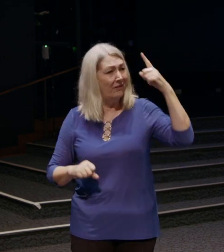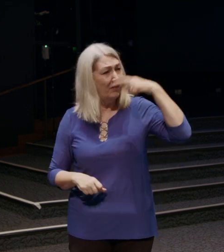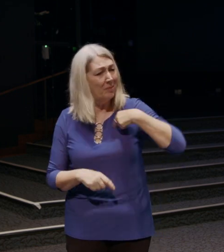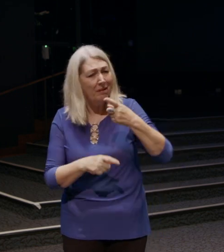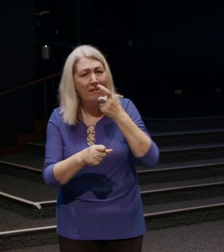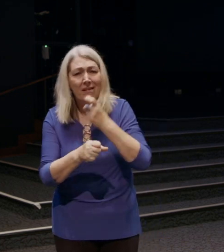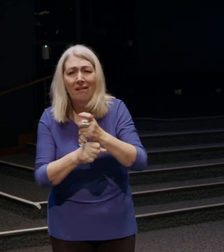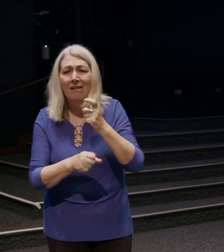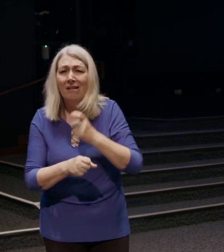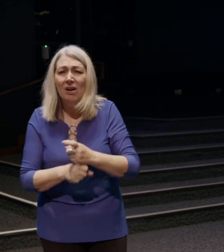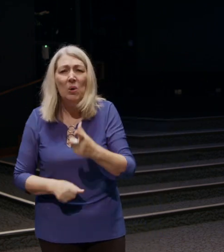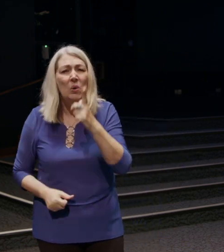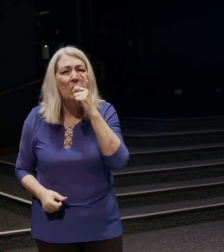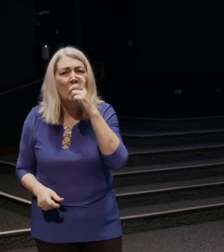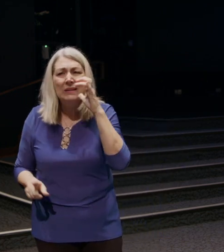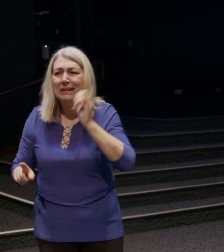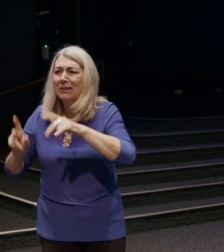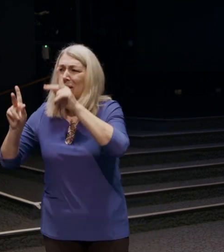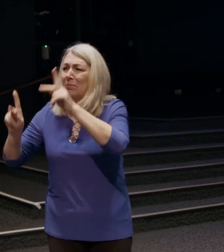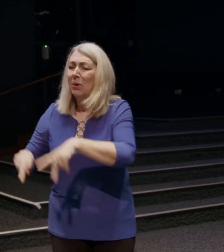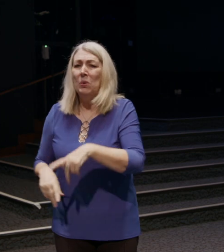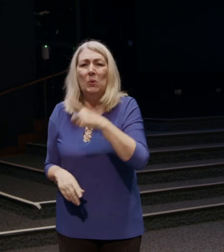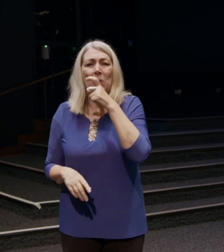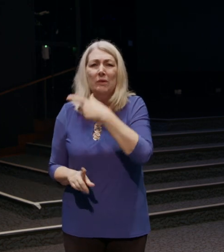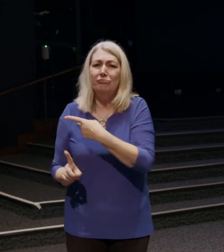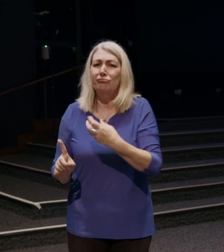would do this for me? Who is this person?"